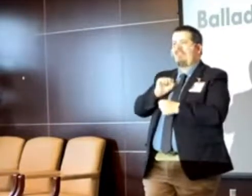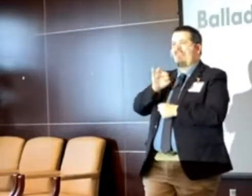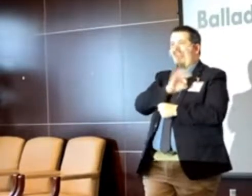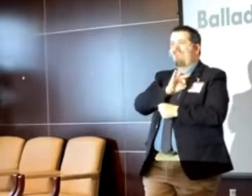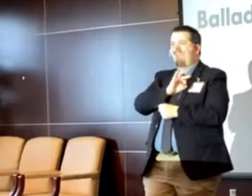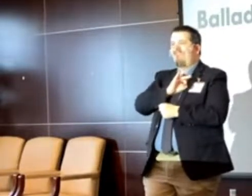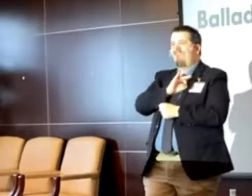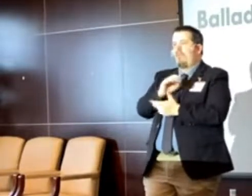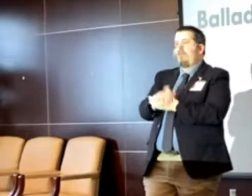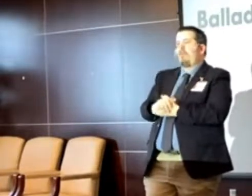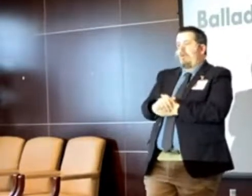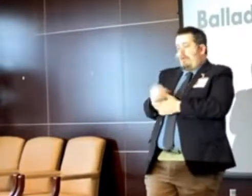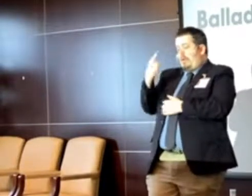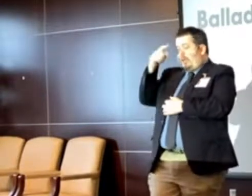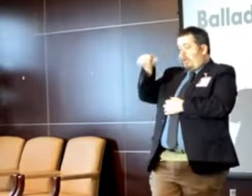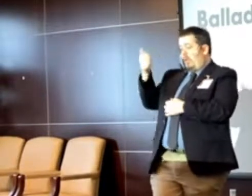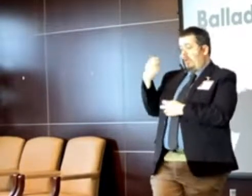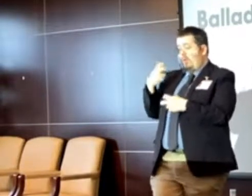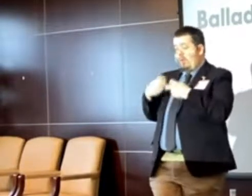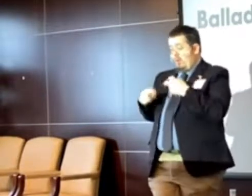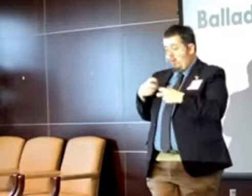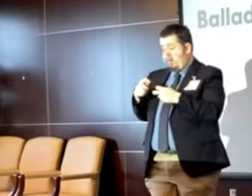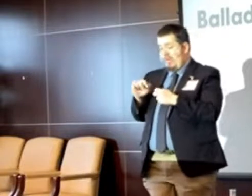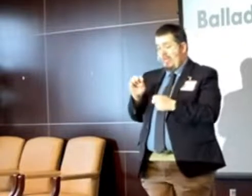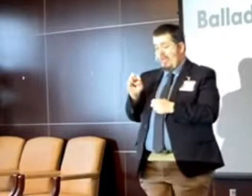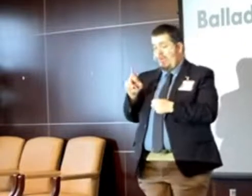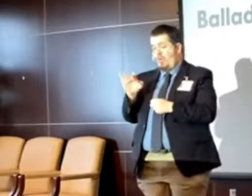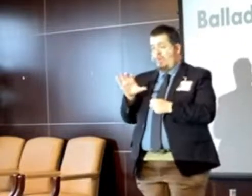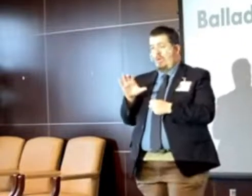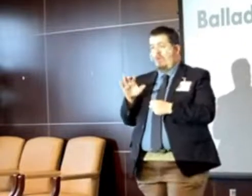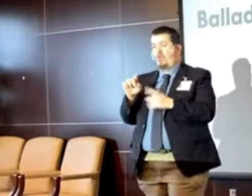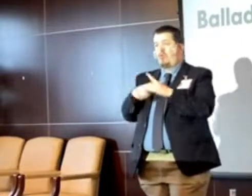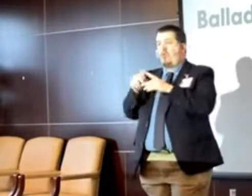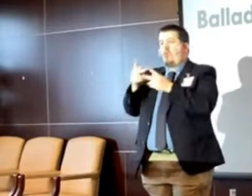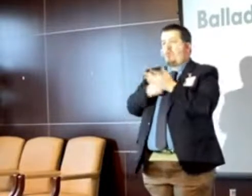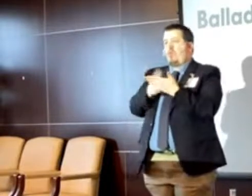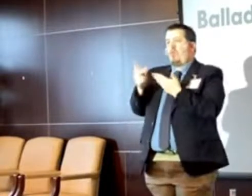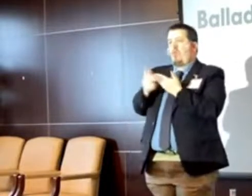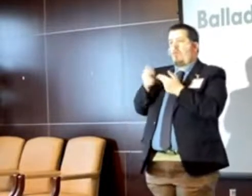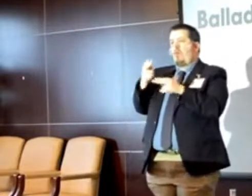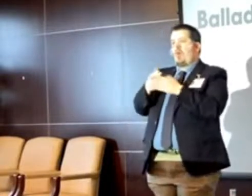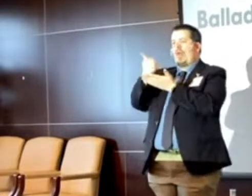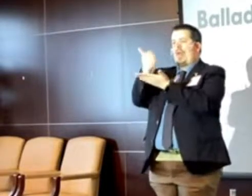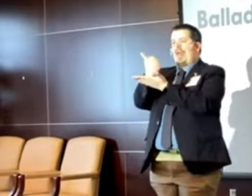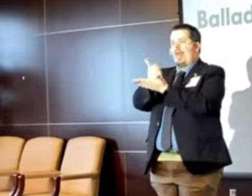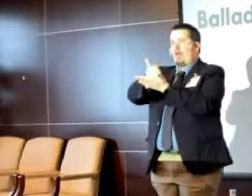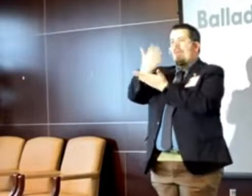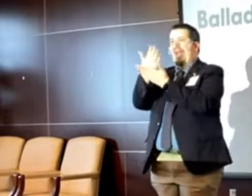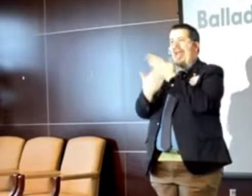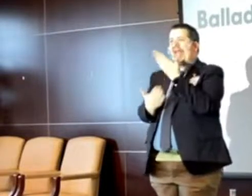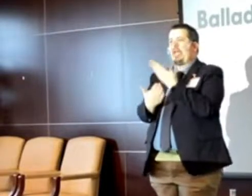And I think the other thing that we're doing, Eric started a program called Helping Hands.